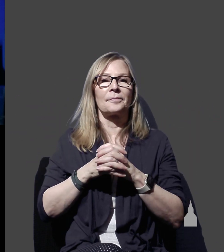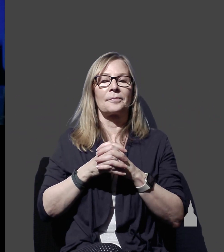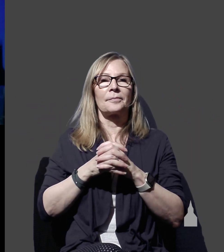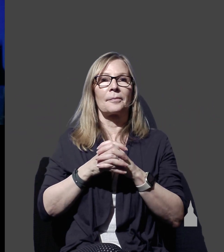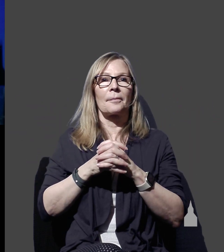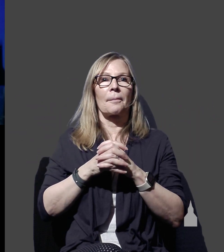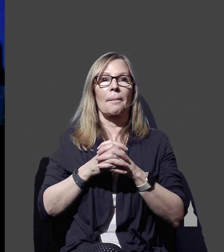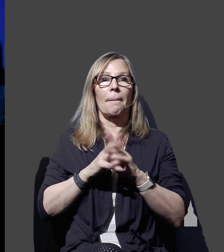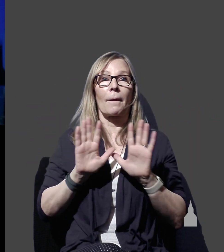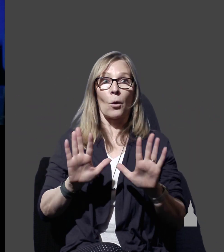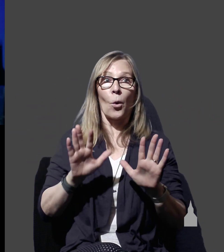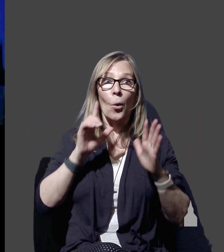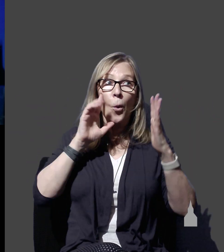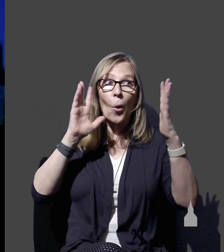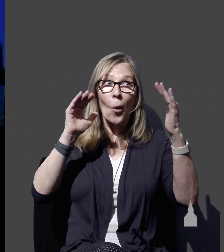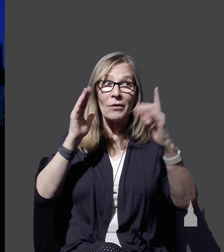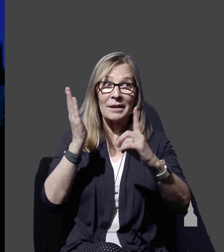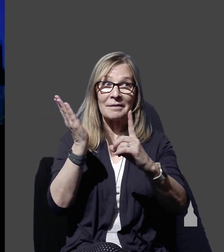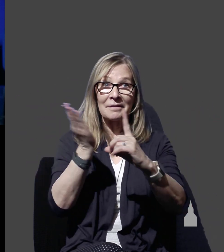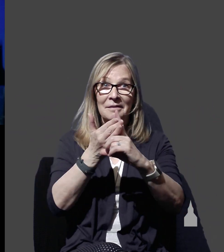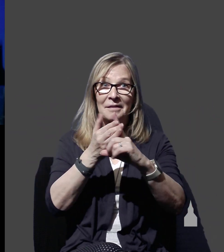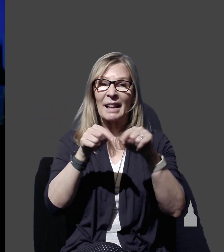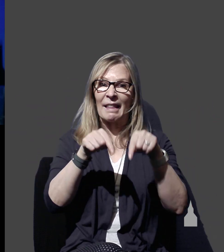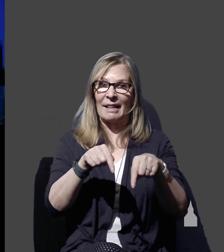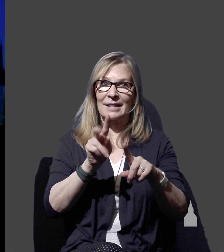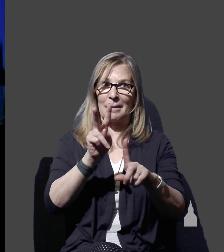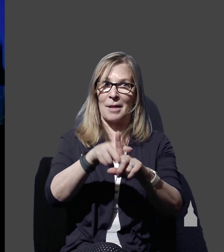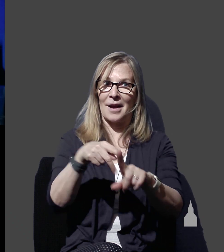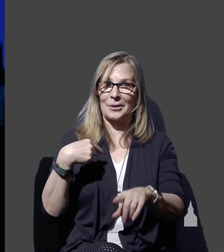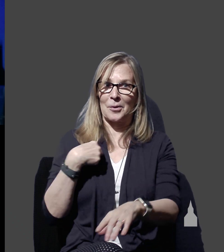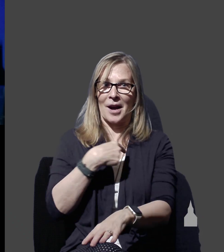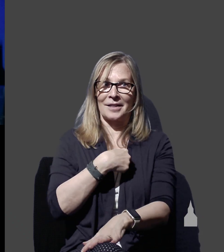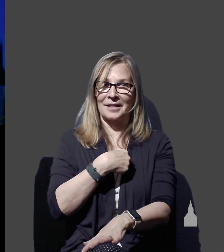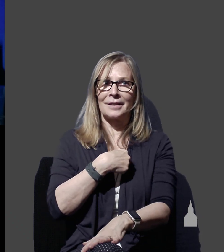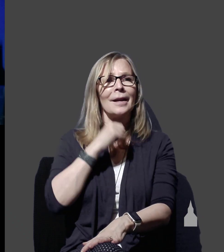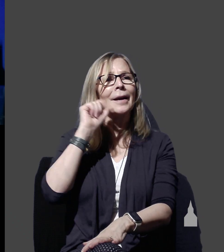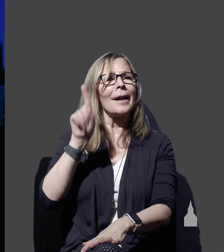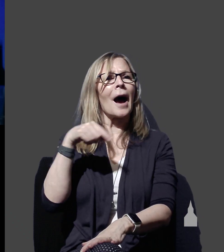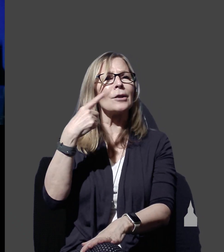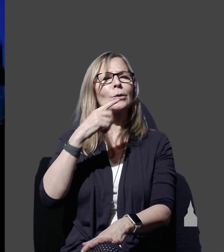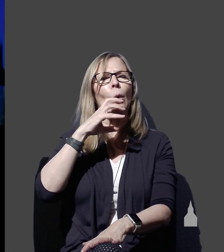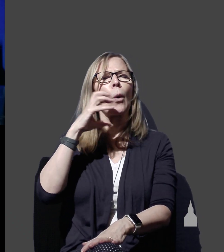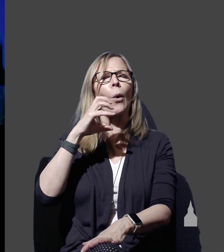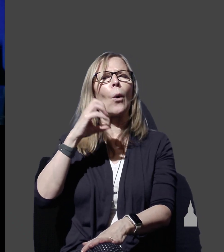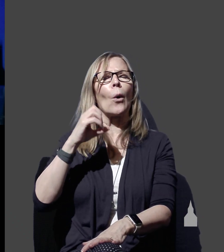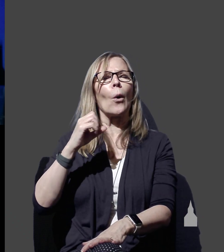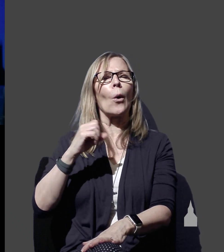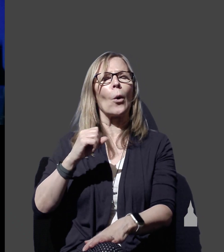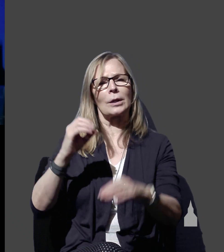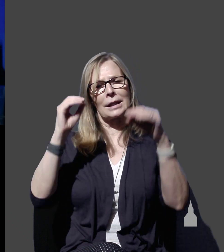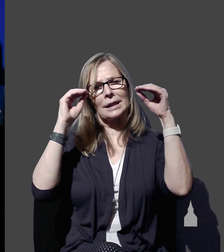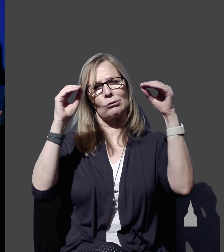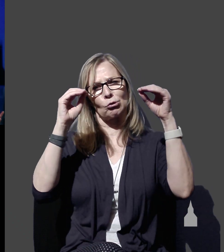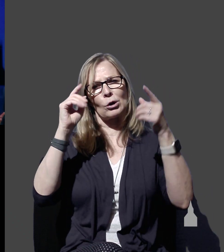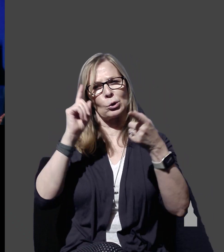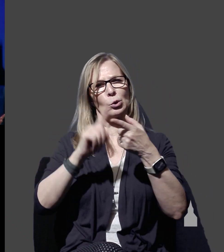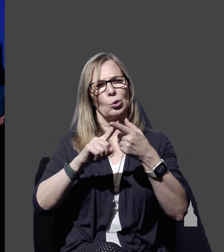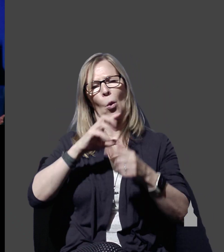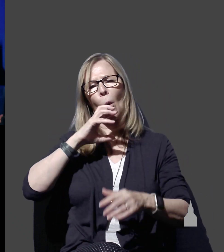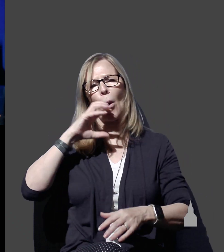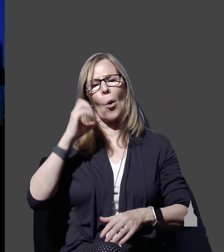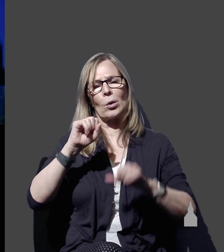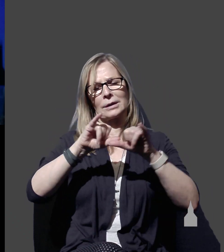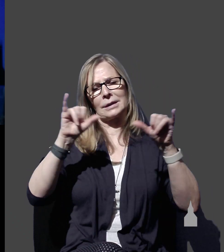So, hopefully having convinced you that this has applicability to us, and this isn't just archaic instruction to people that ceased to exist long